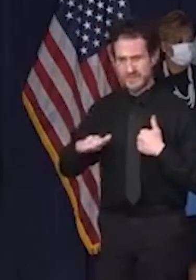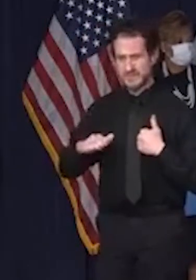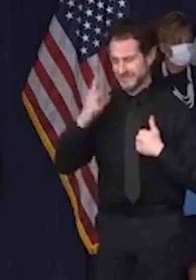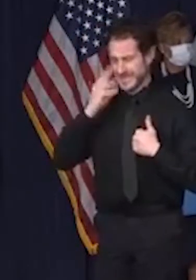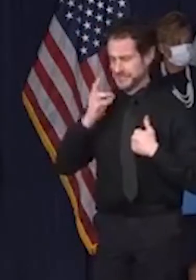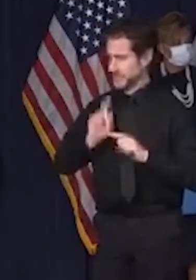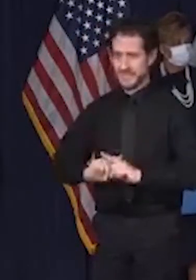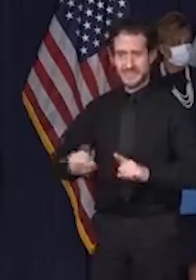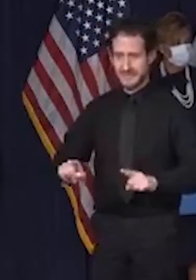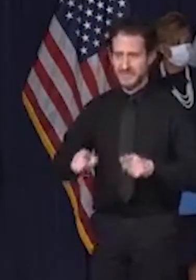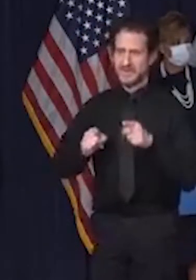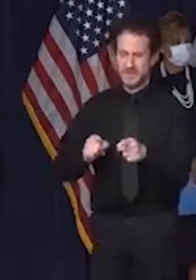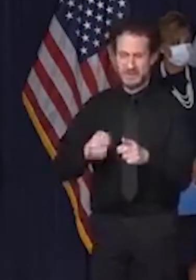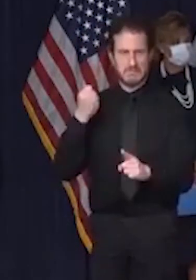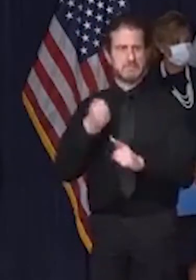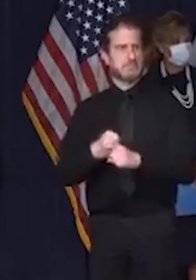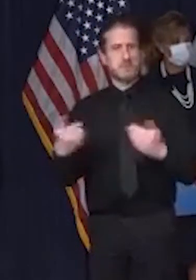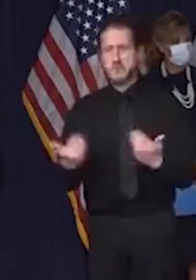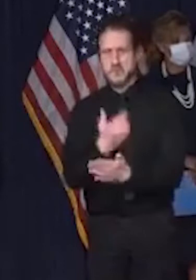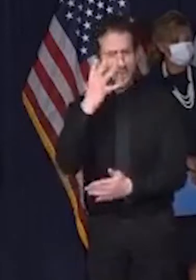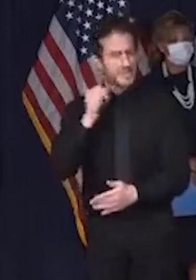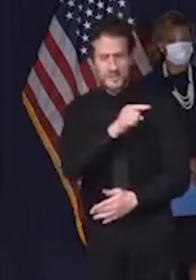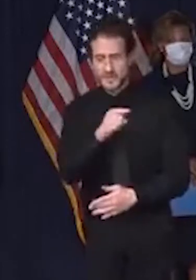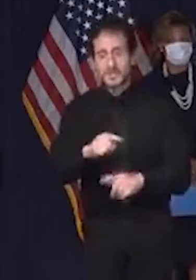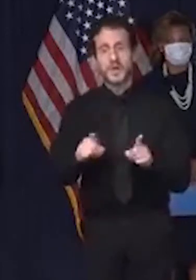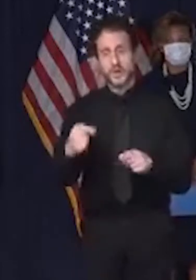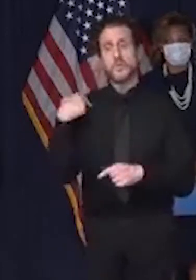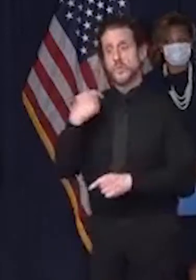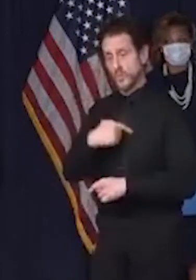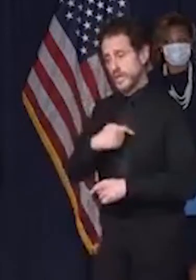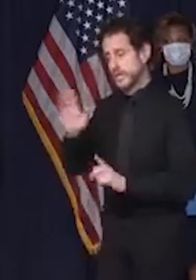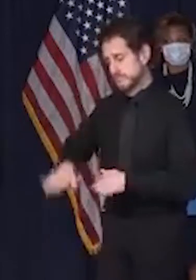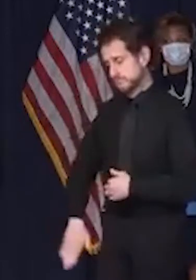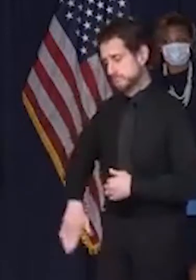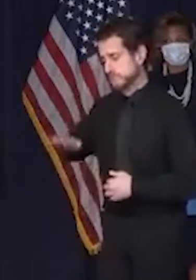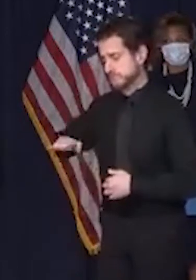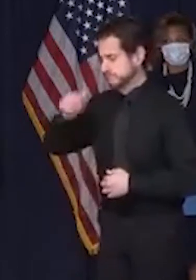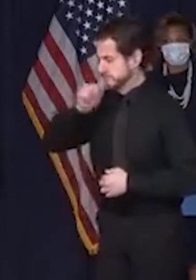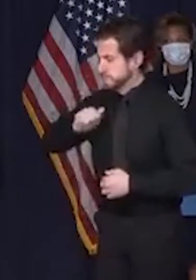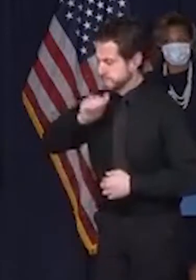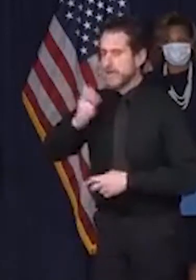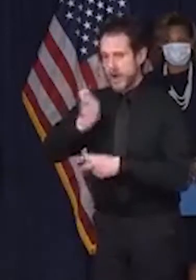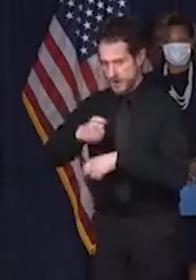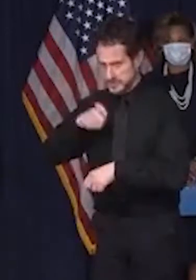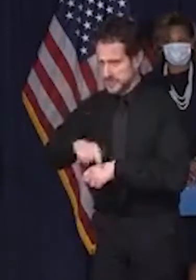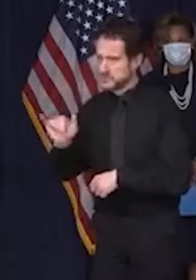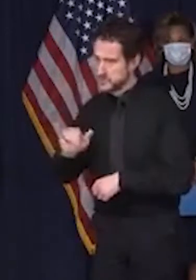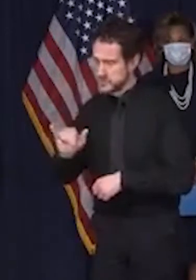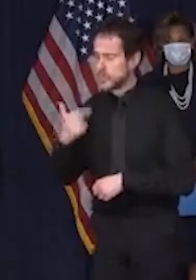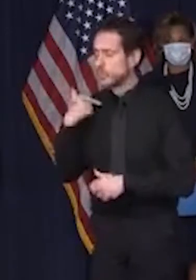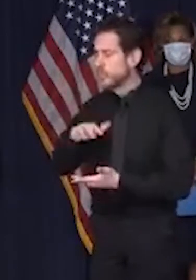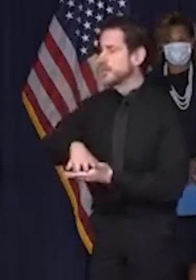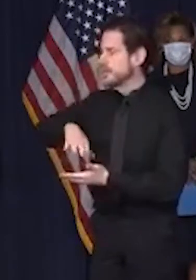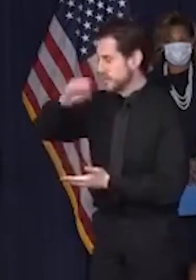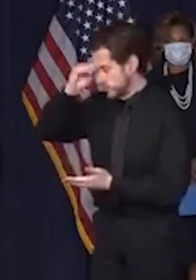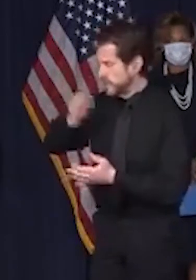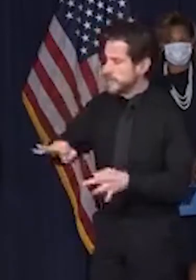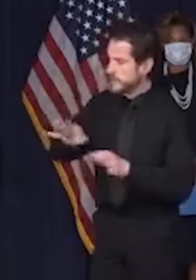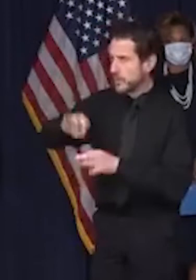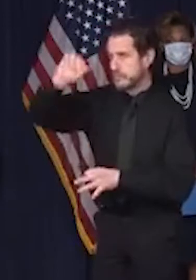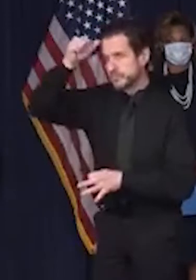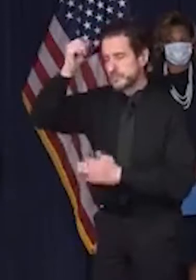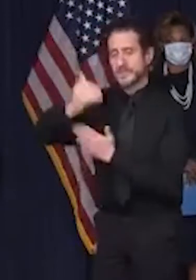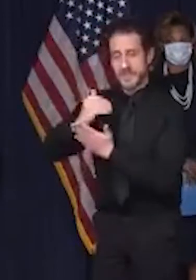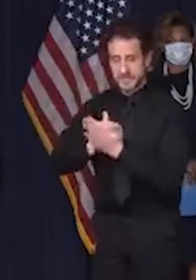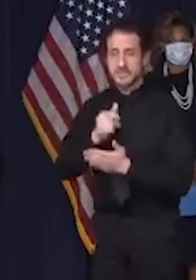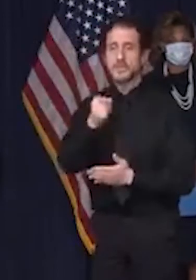for sure that the hard things we did live through, we learned from. And you're going to learn from this. You're